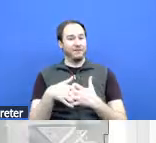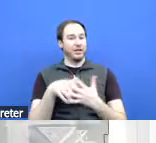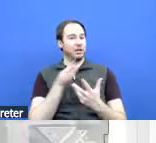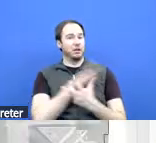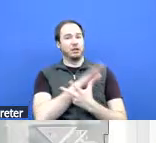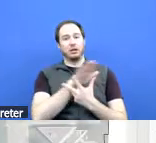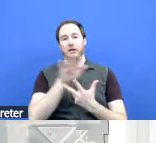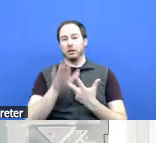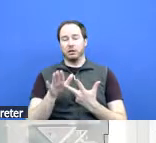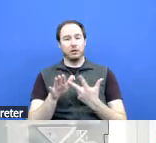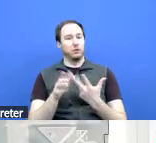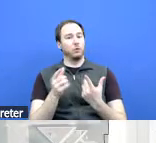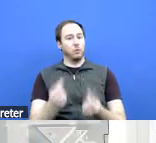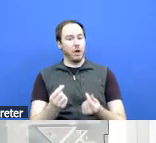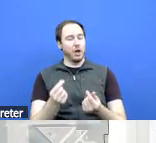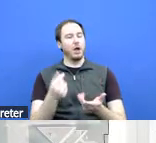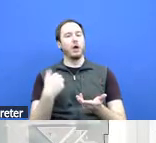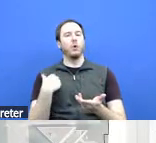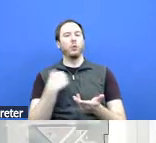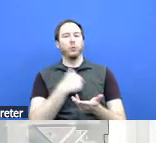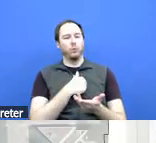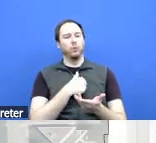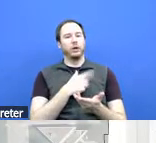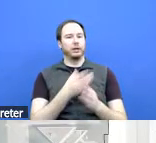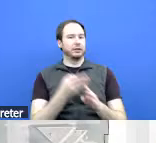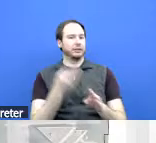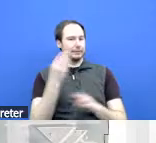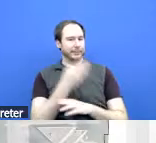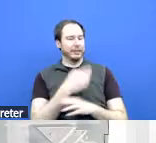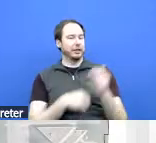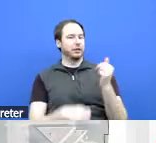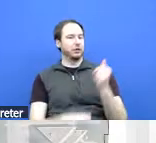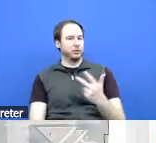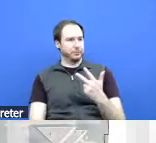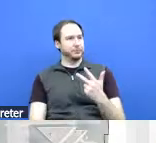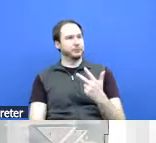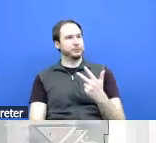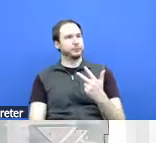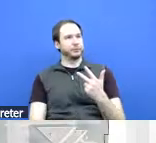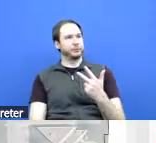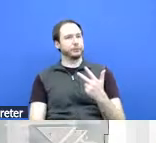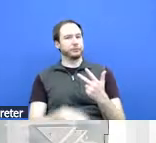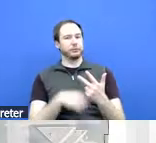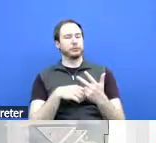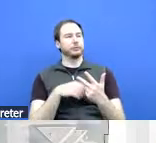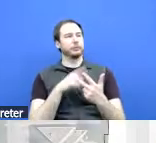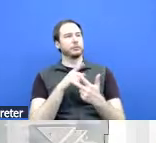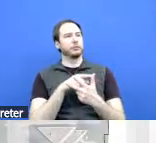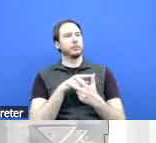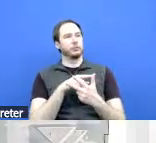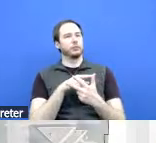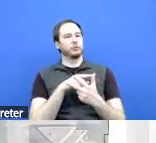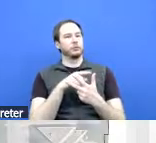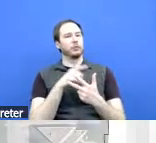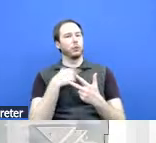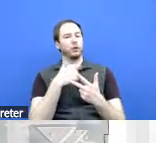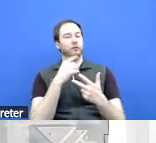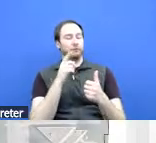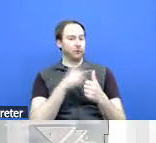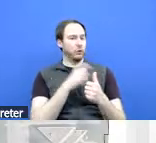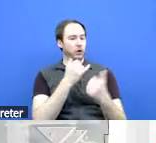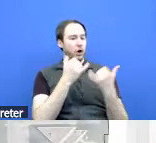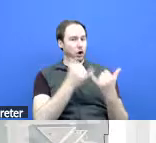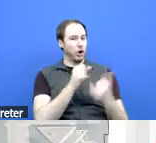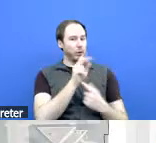use applications, we have submitted the three applications. The Wilmerite application is to amend the current special